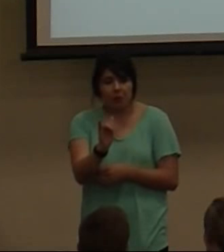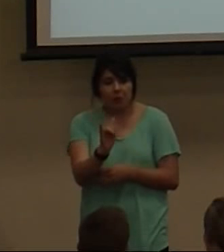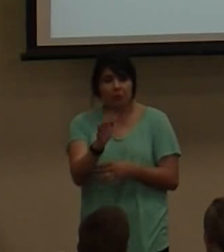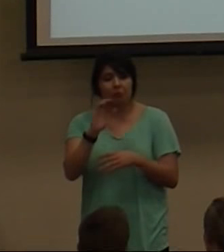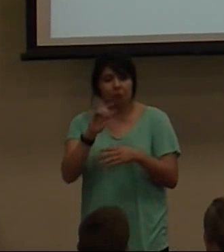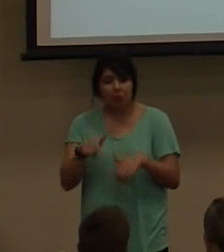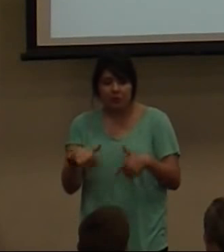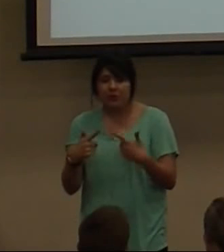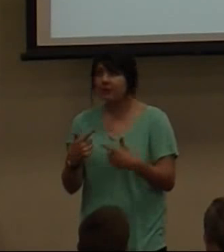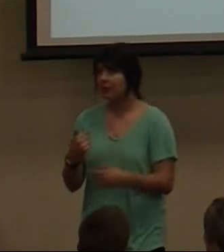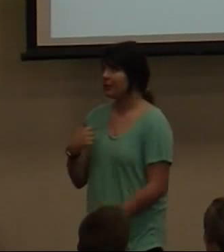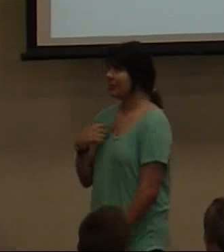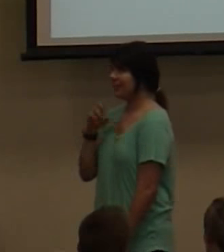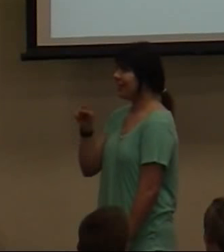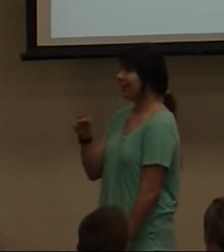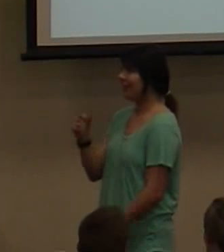please.